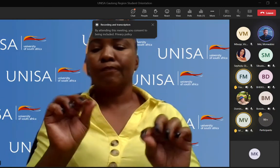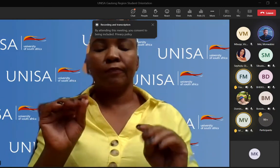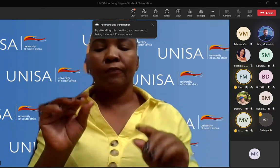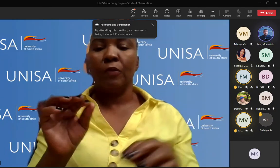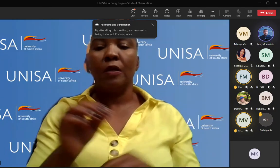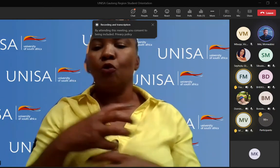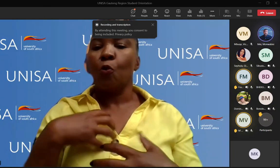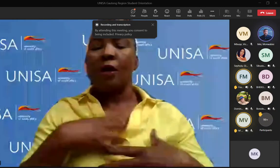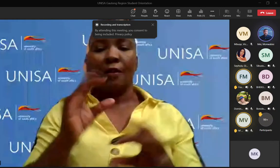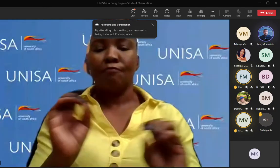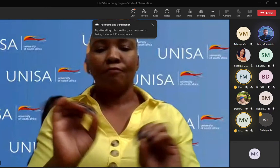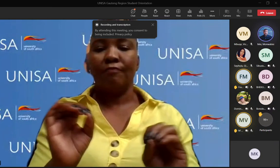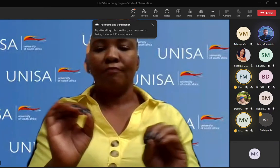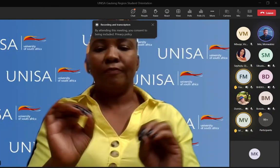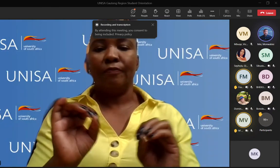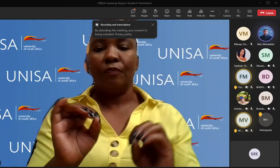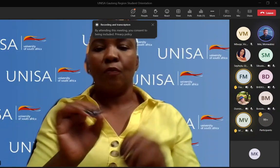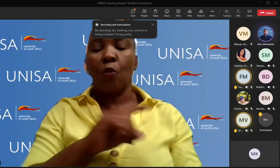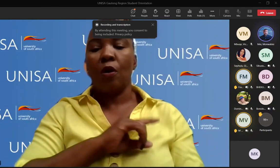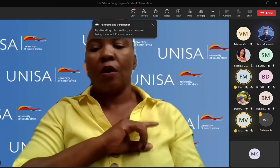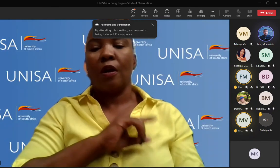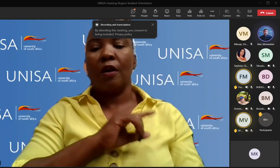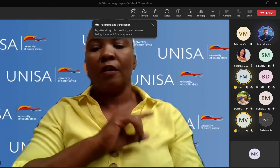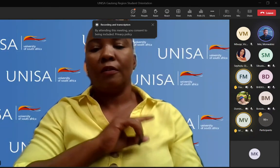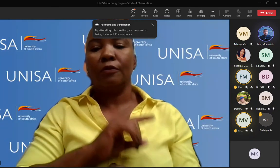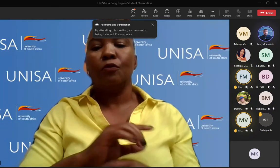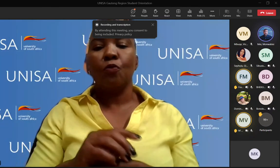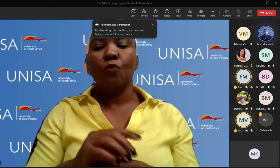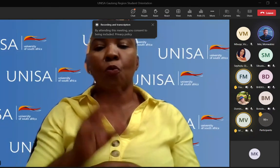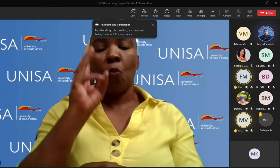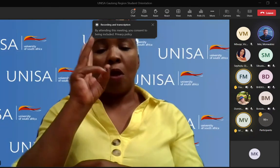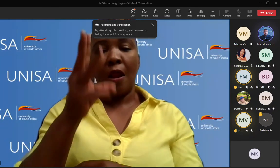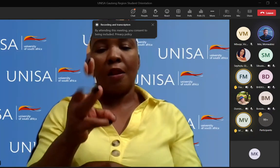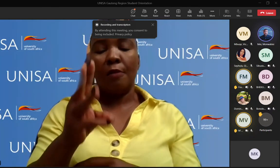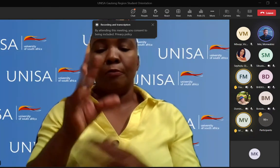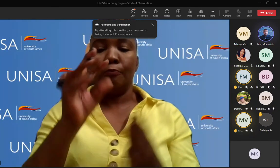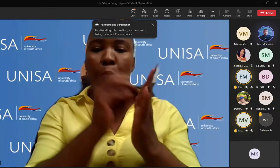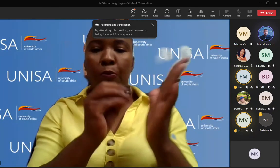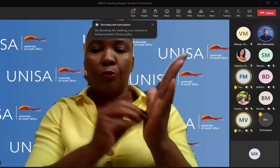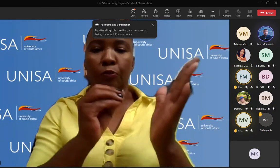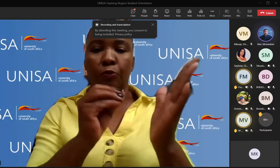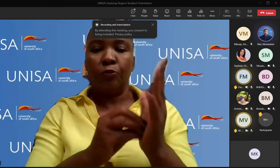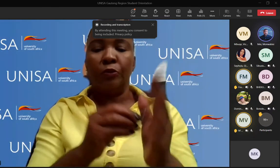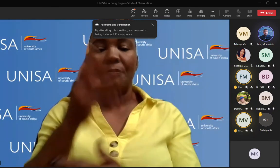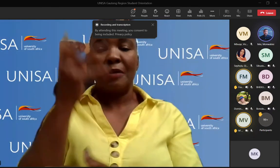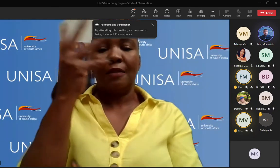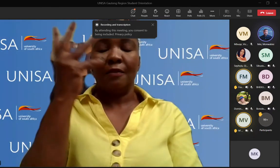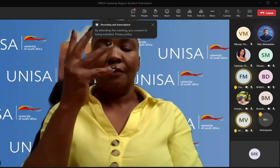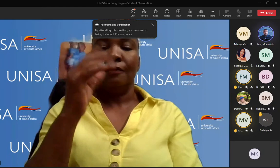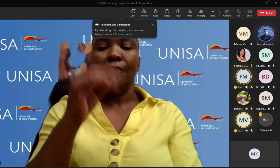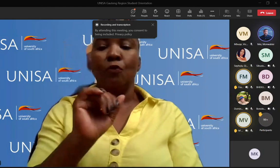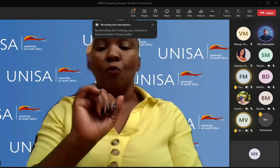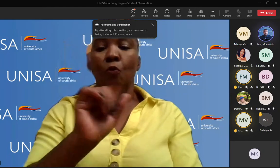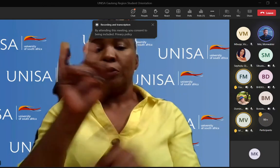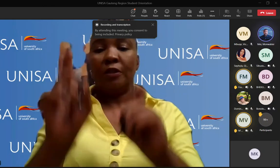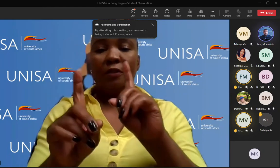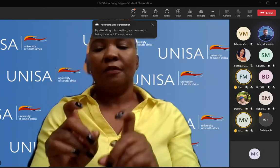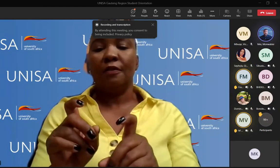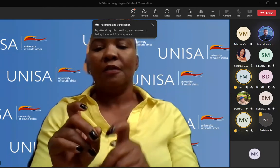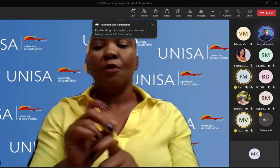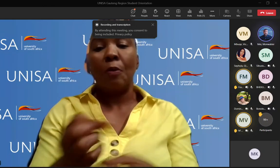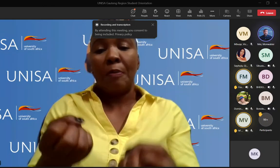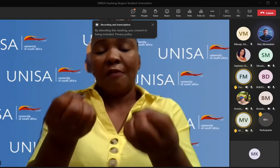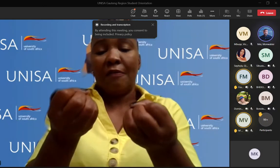that we you won't be able to pose your question to our speakers and presenters uh we have provided this